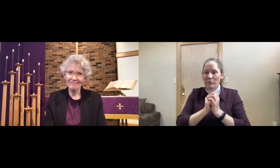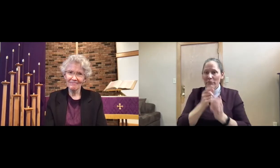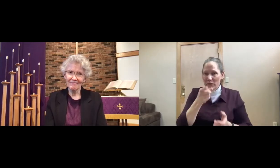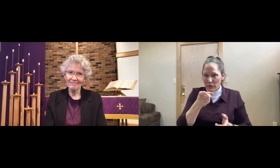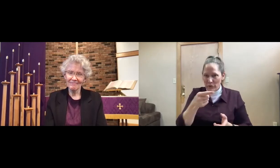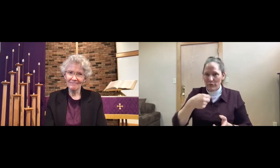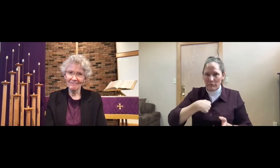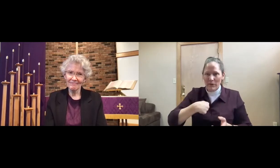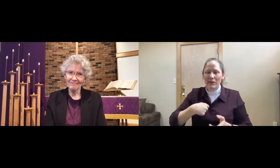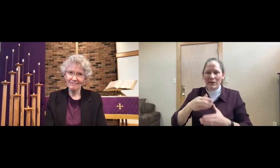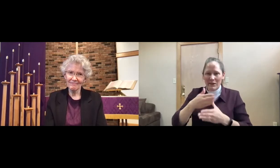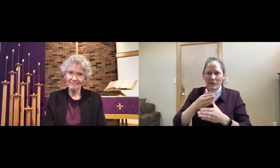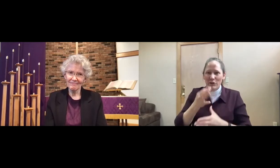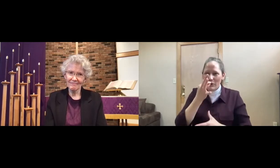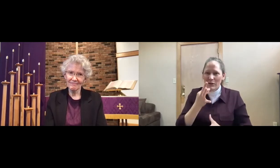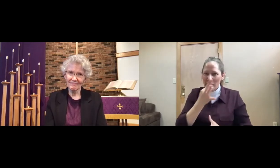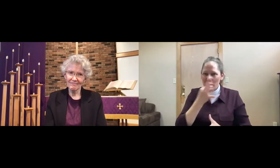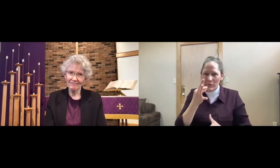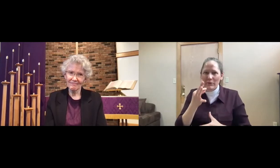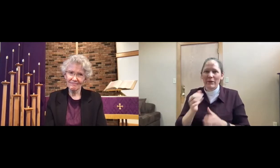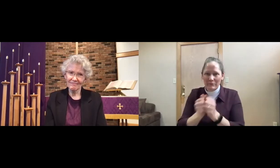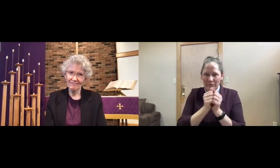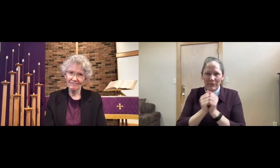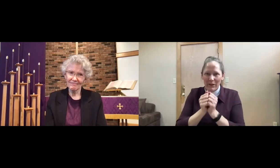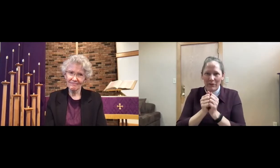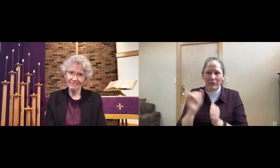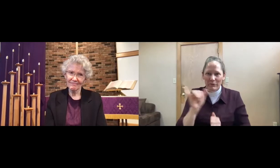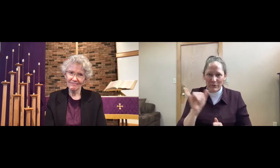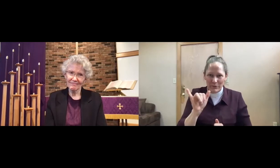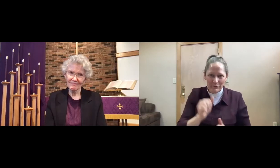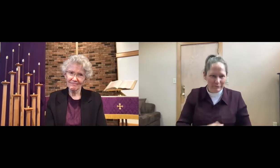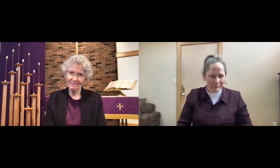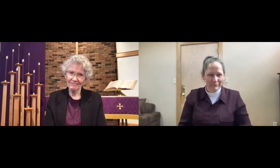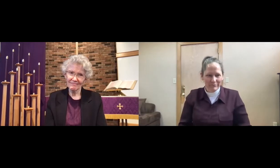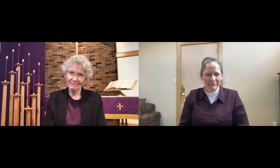And next week in worship, we will celebrate the Lord's Supper.